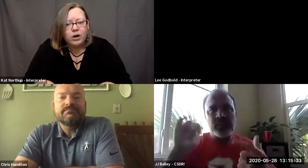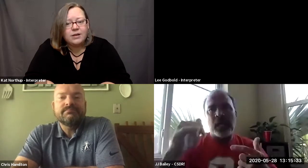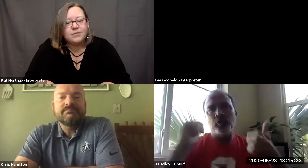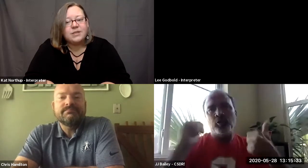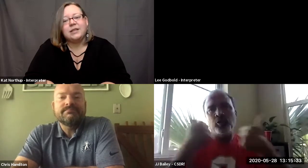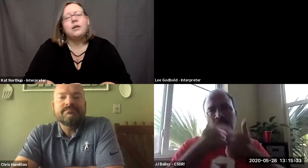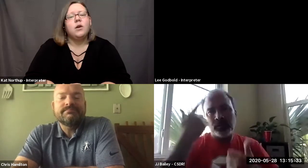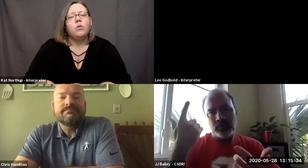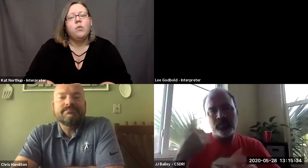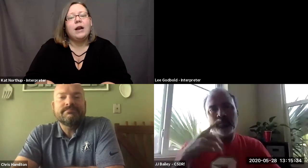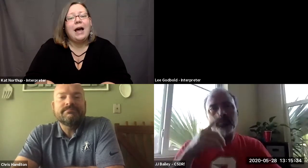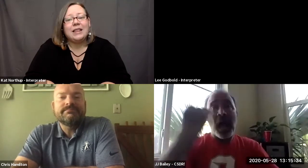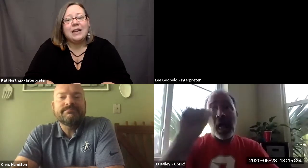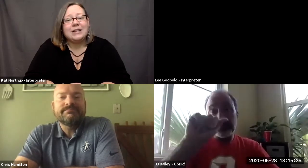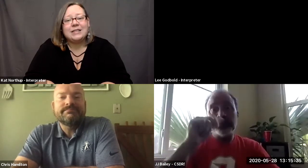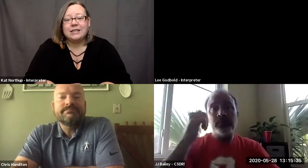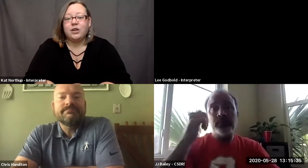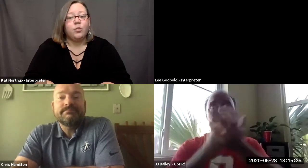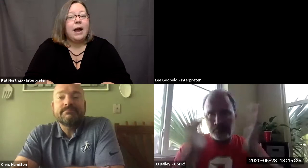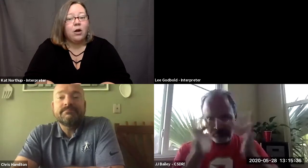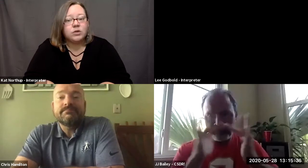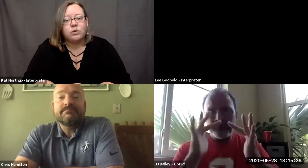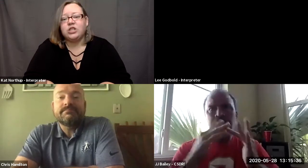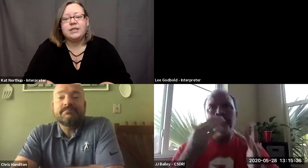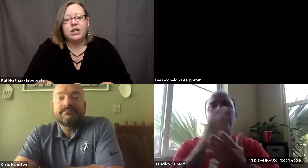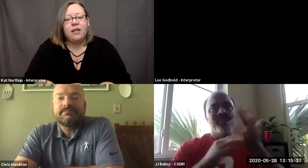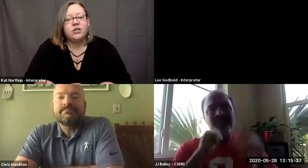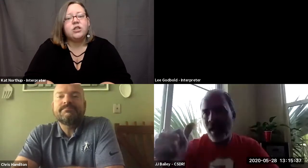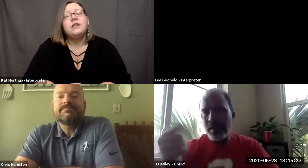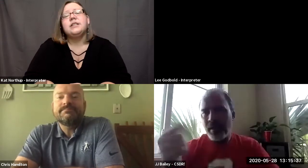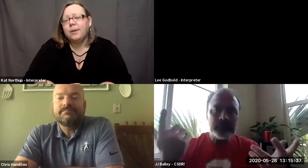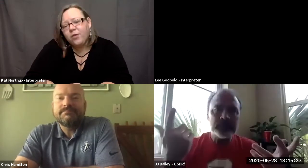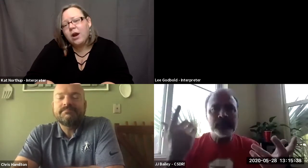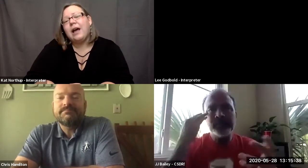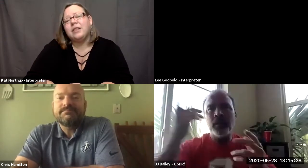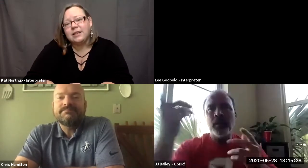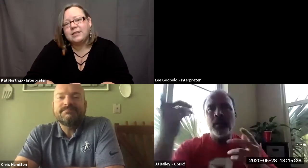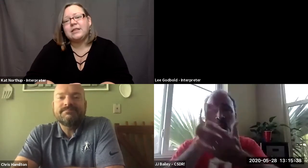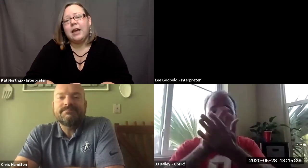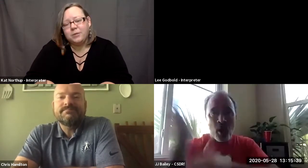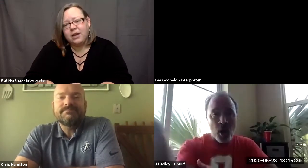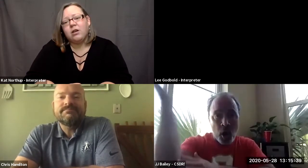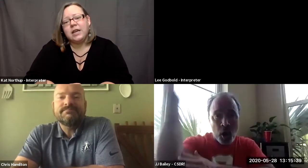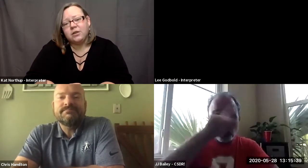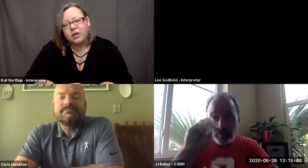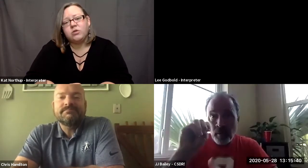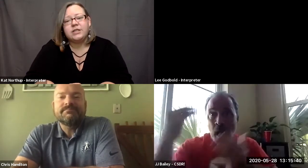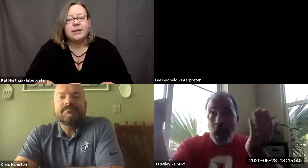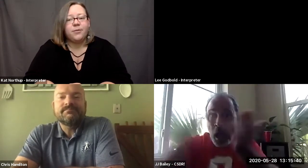programs and we want athletics year round, which is a challenge. Some of our athletes kept in contact with coaches, some of